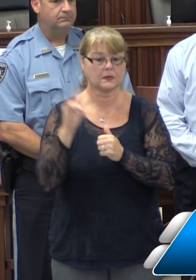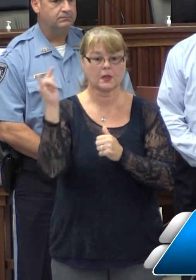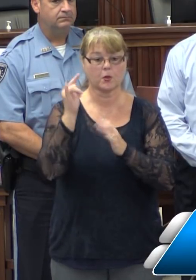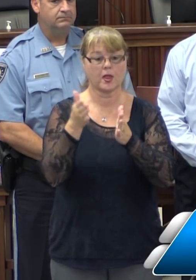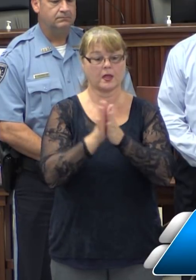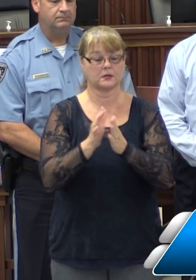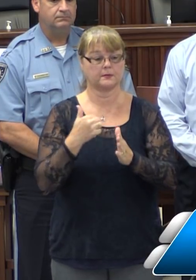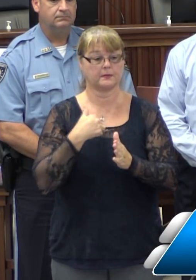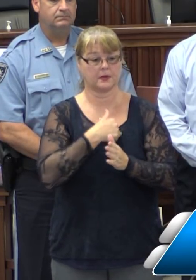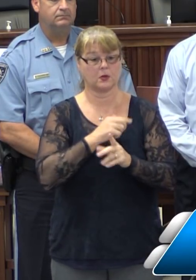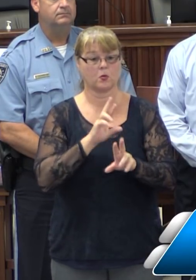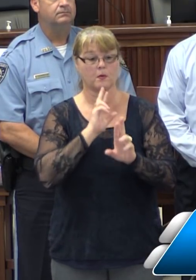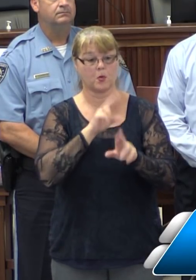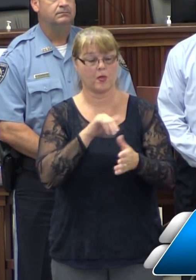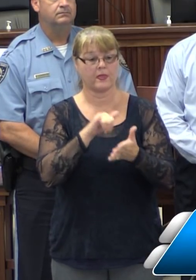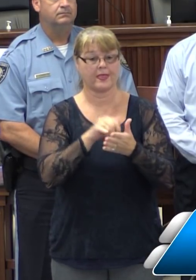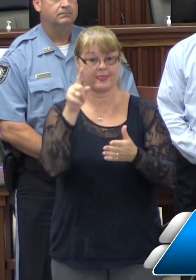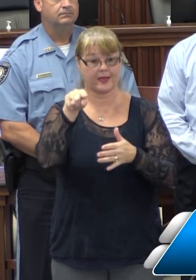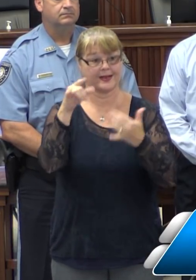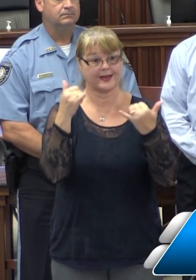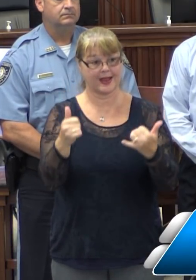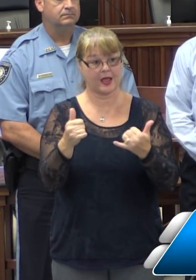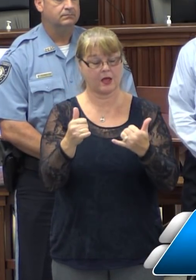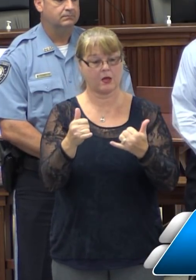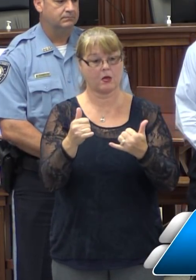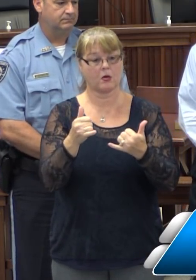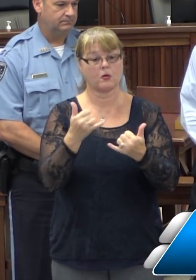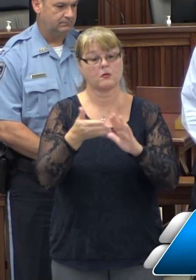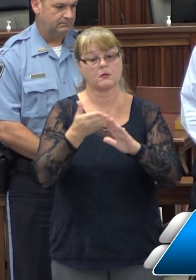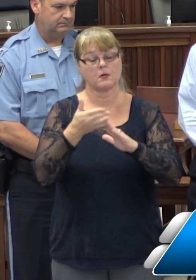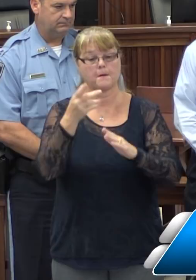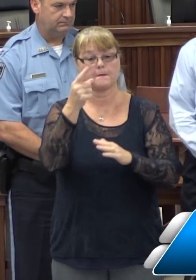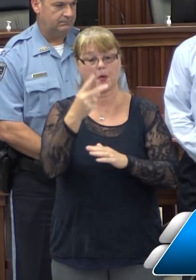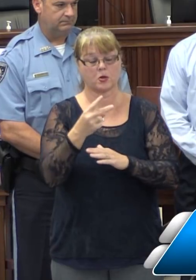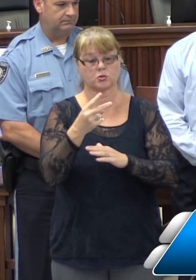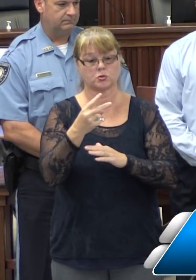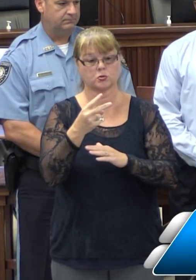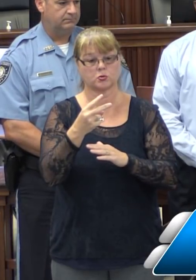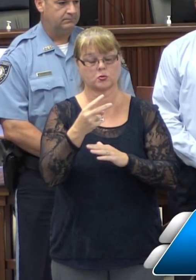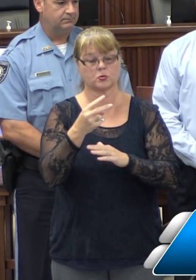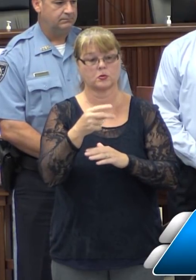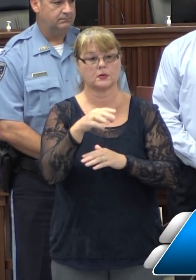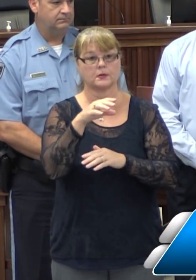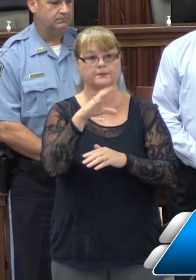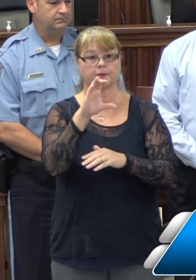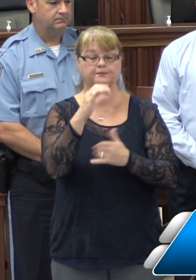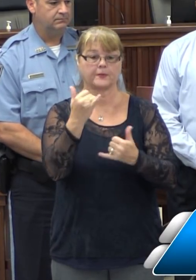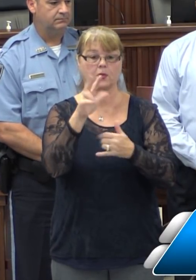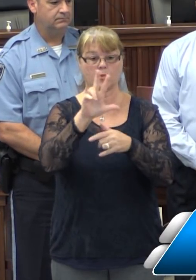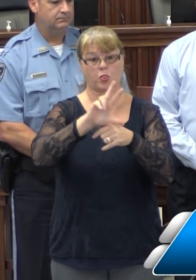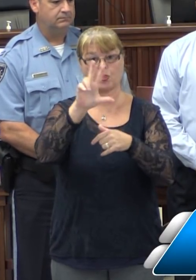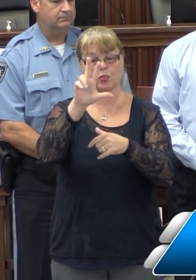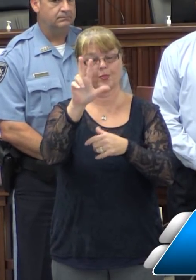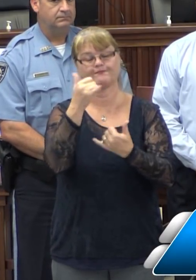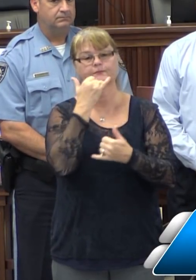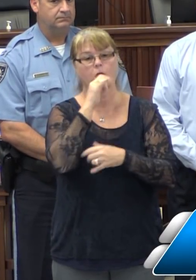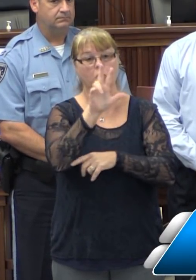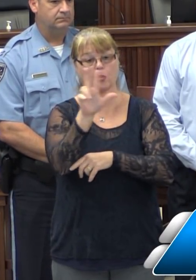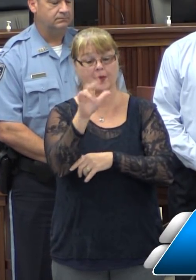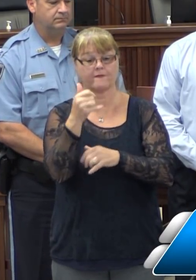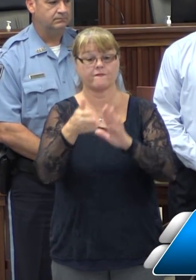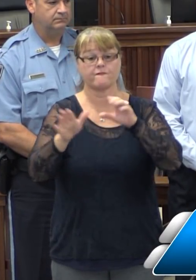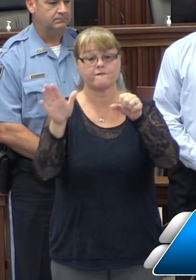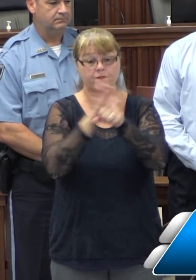has asked me to report that they are now at partial operating condition 3. They follow the county. They are fully operational. There are